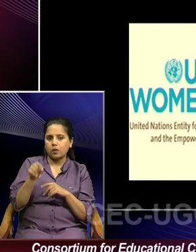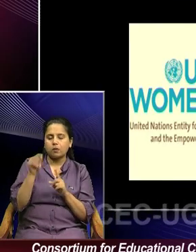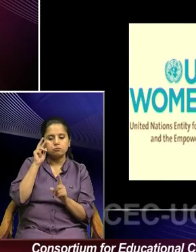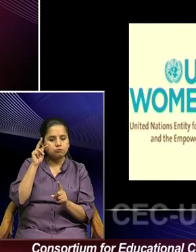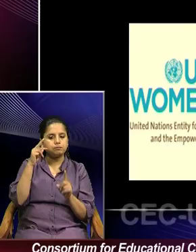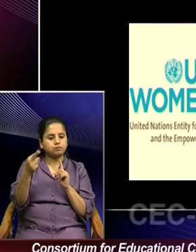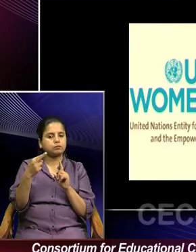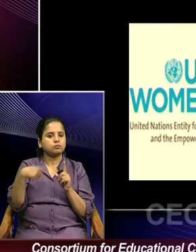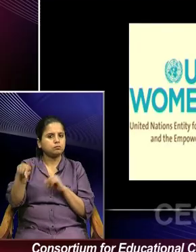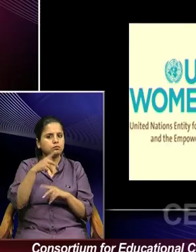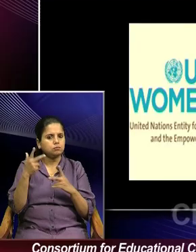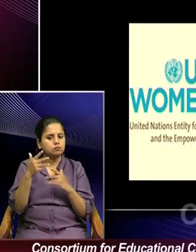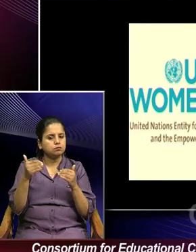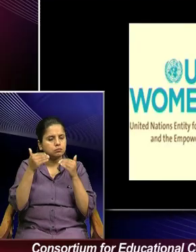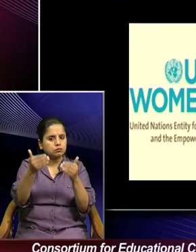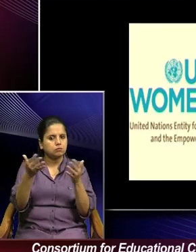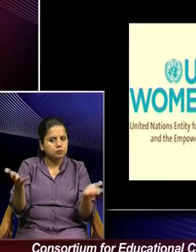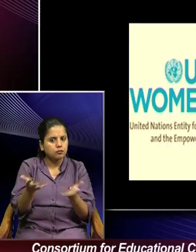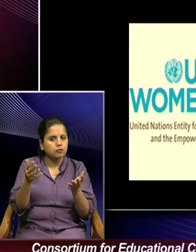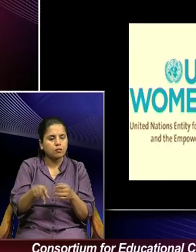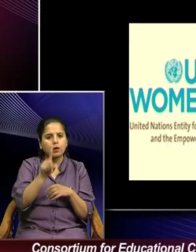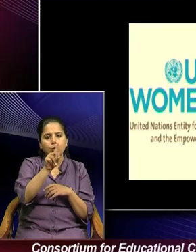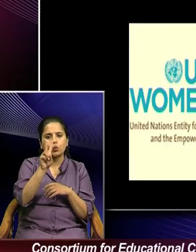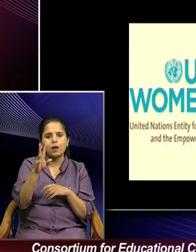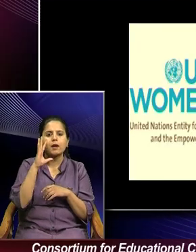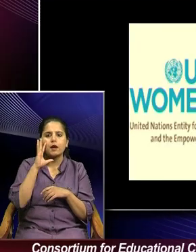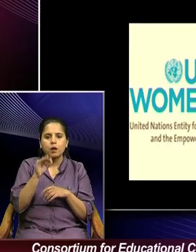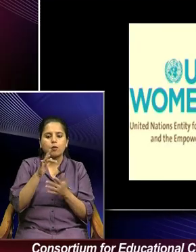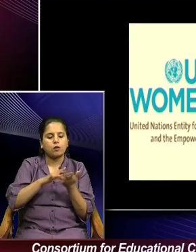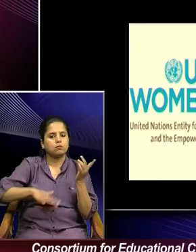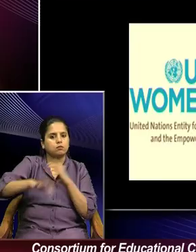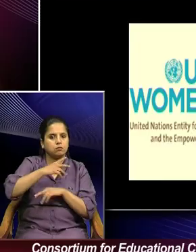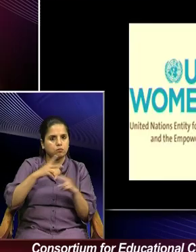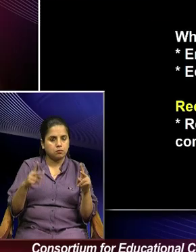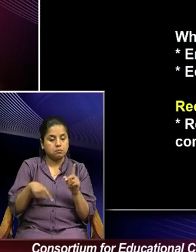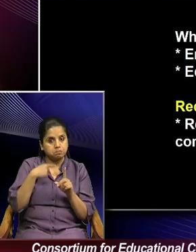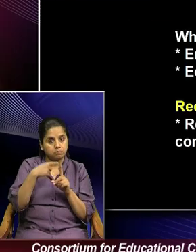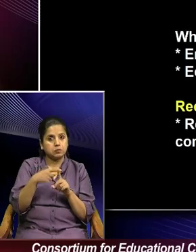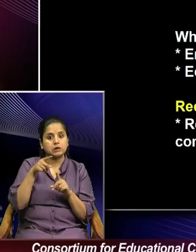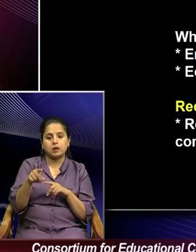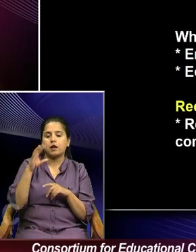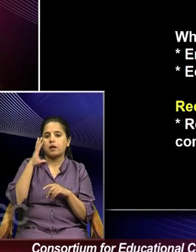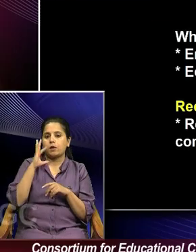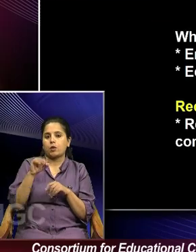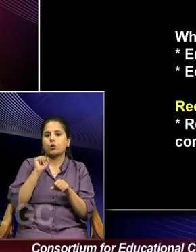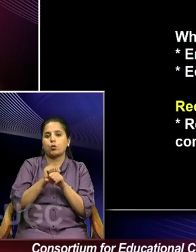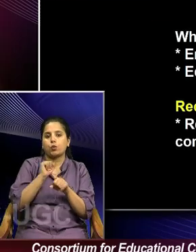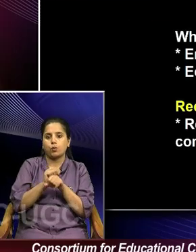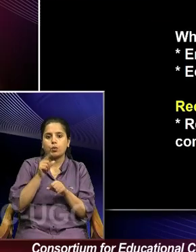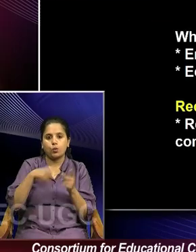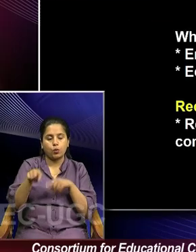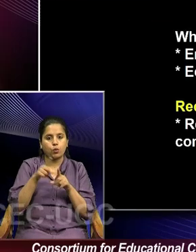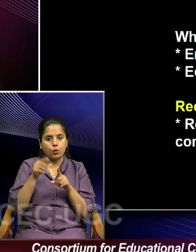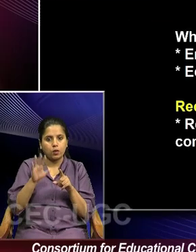perspectives put forward by the 12 critical areas and the important work done in